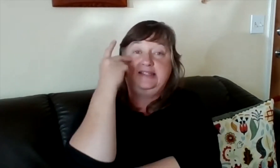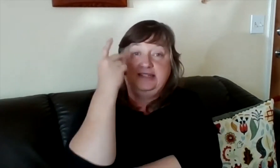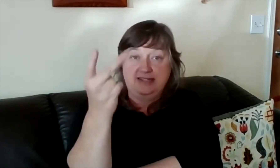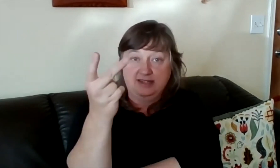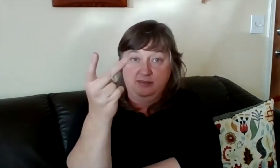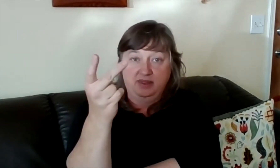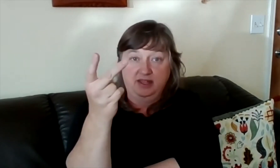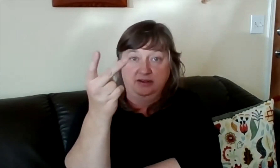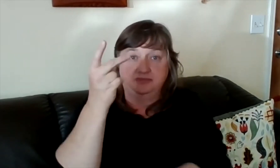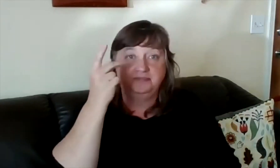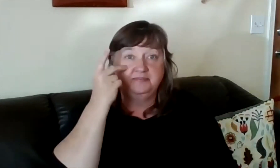see something,